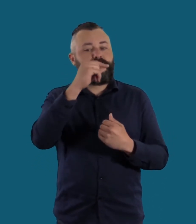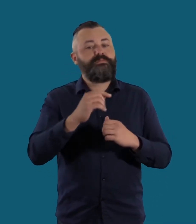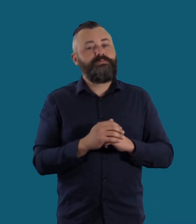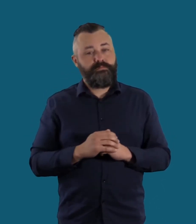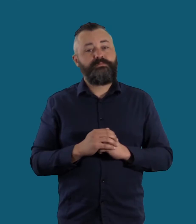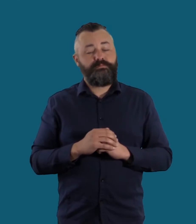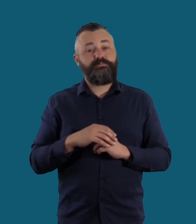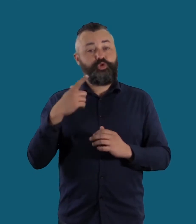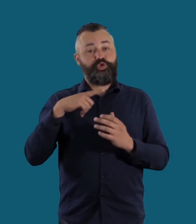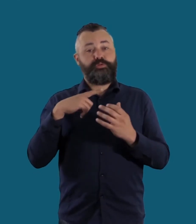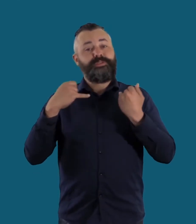then infect others who may ingest it.